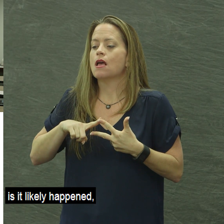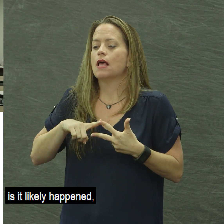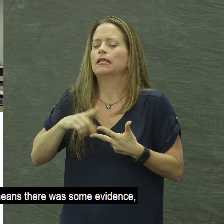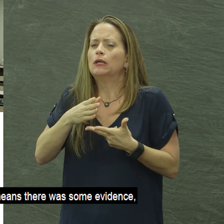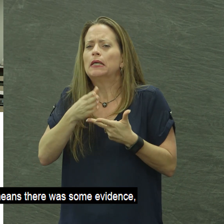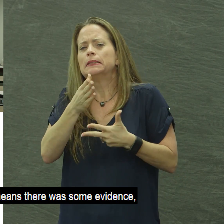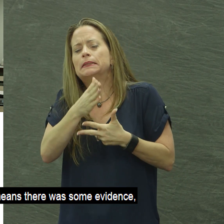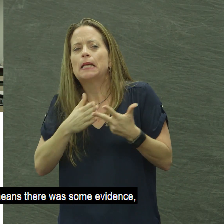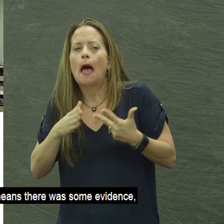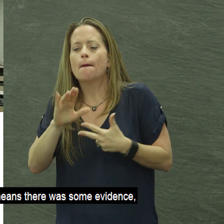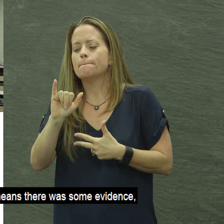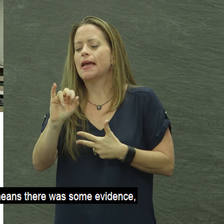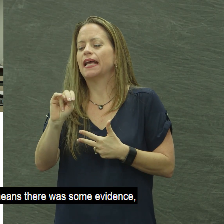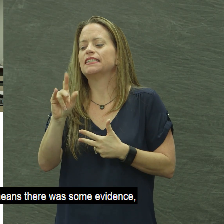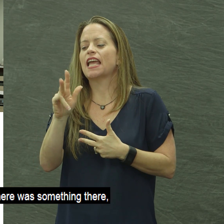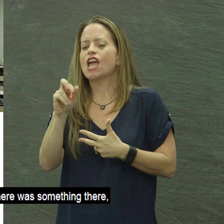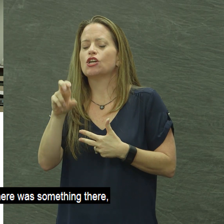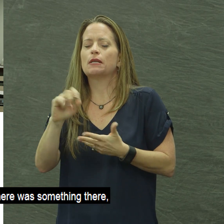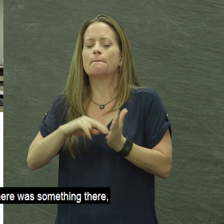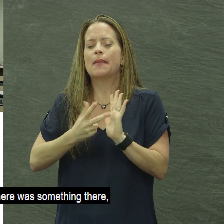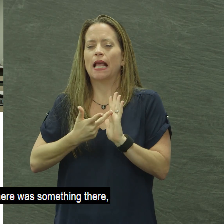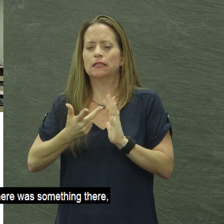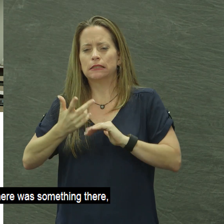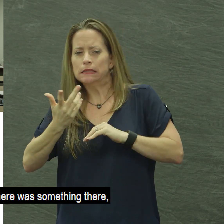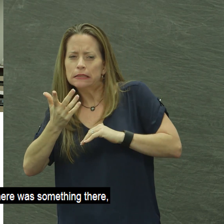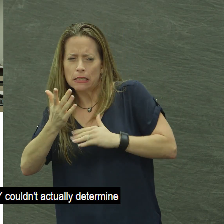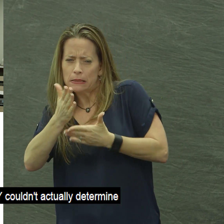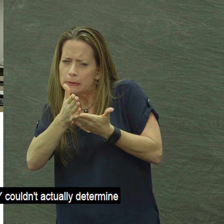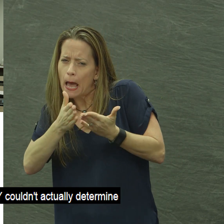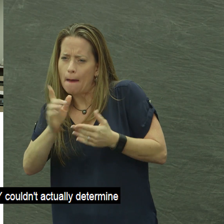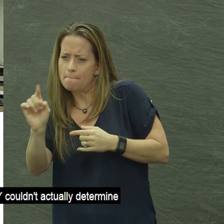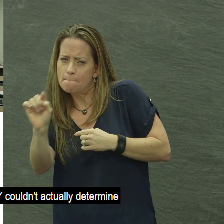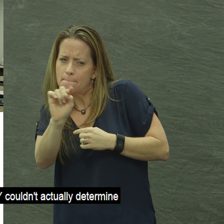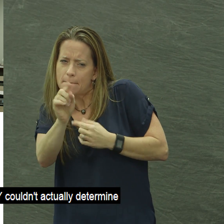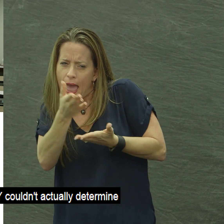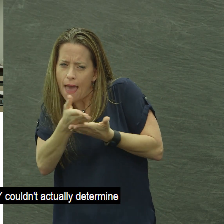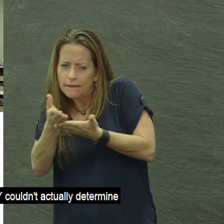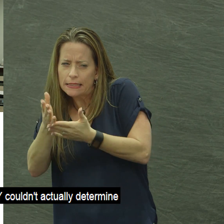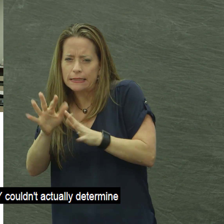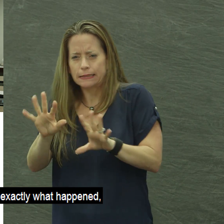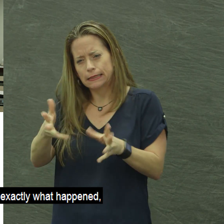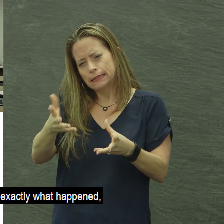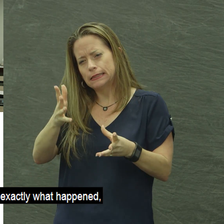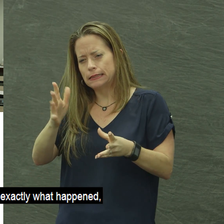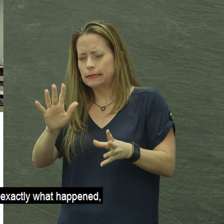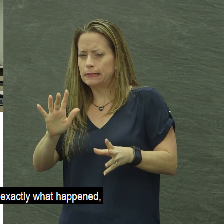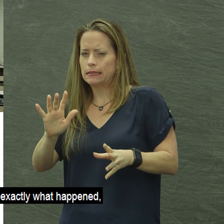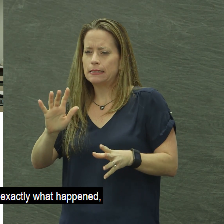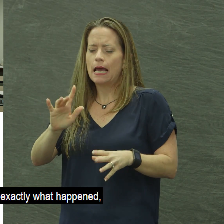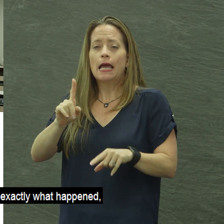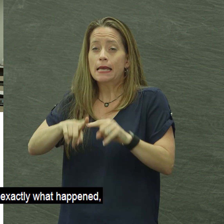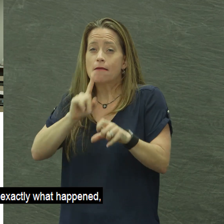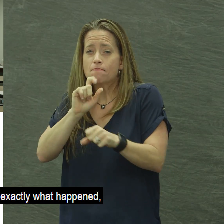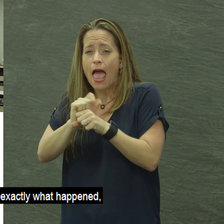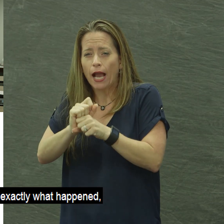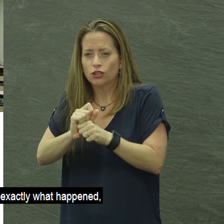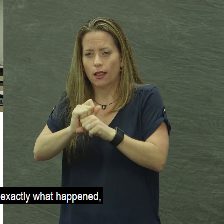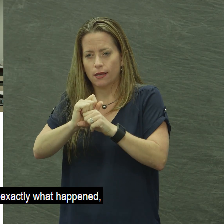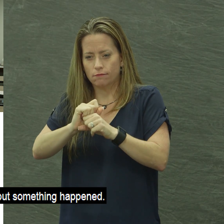happened, which means there was some evidence, there was something there. They couldn't actually determine exactly what